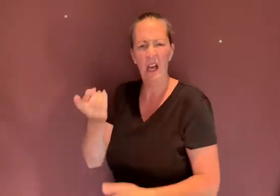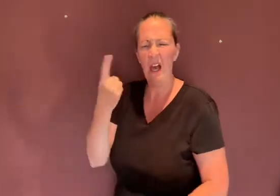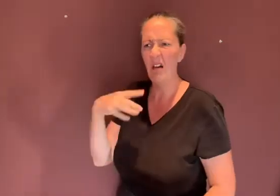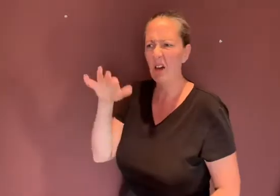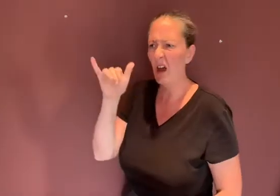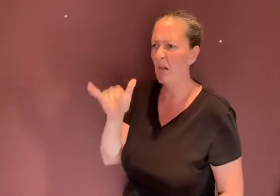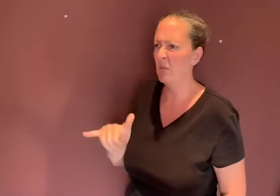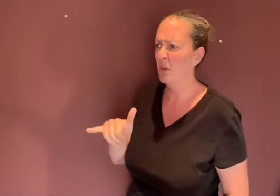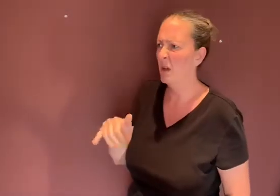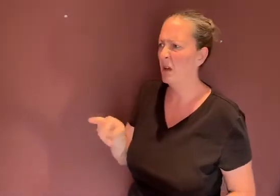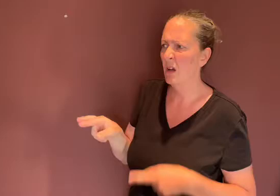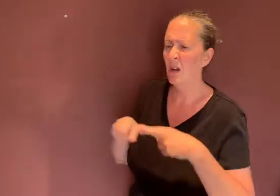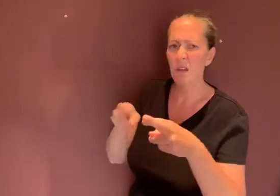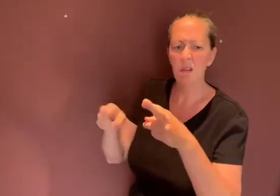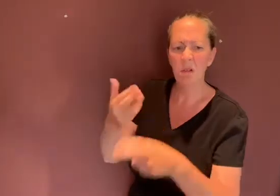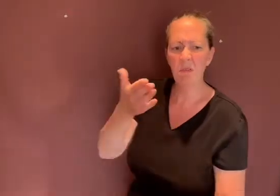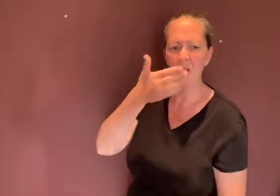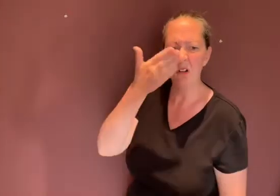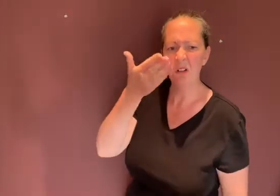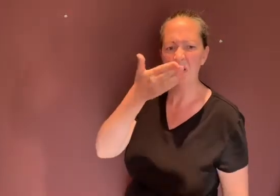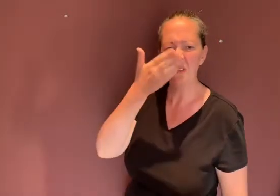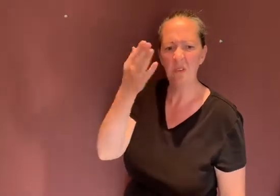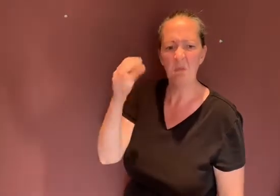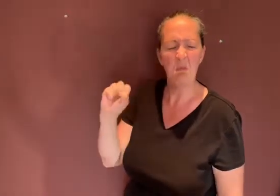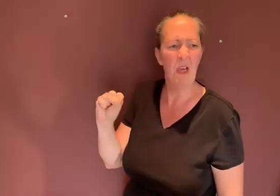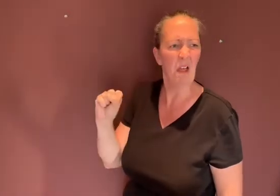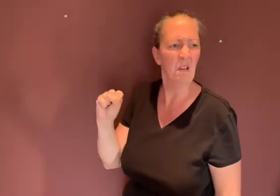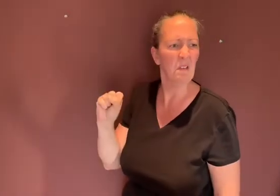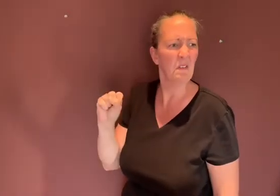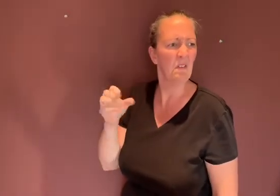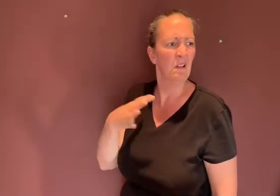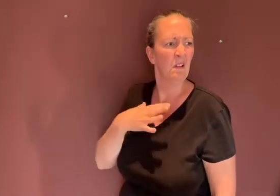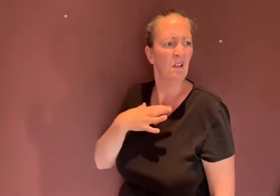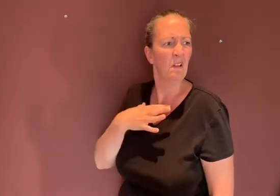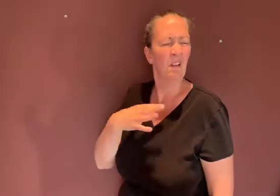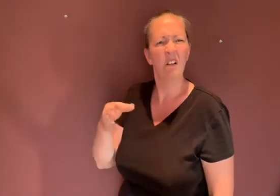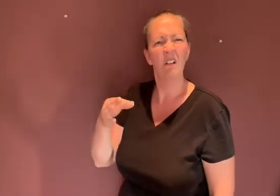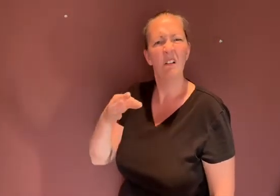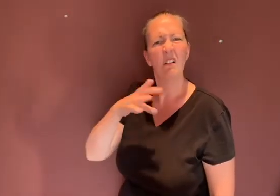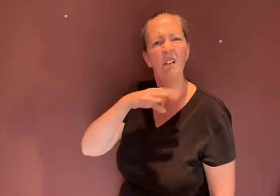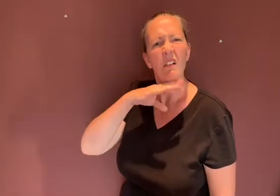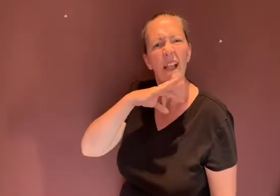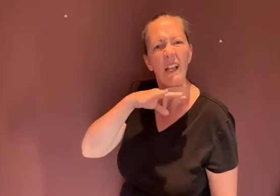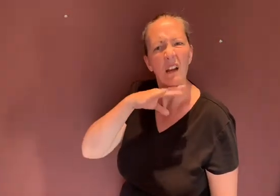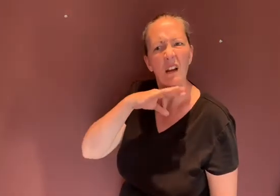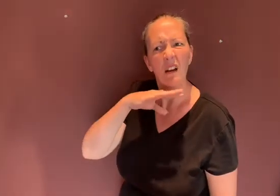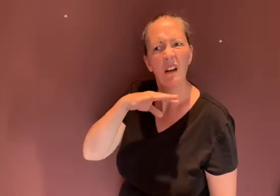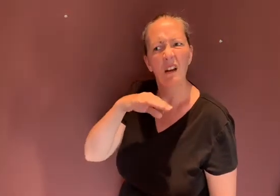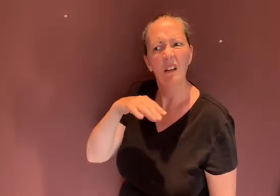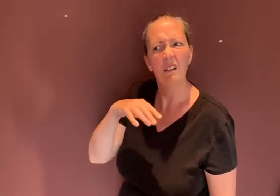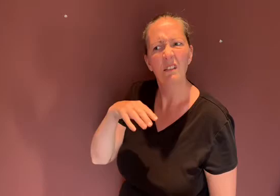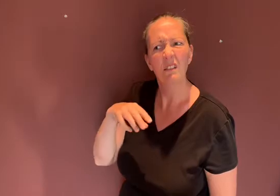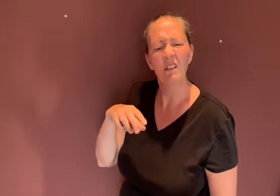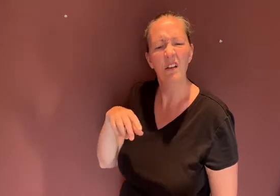"How come the river smells like